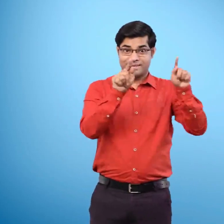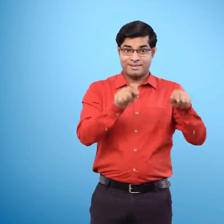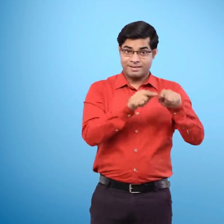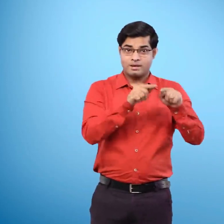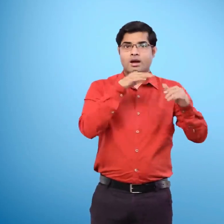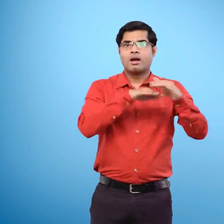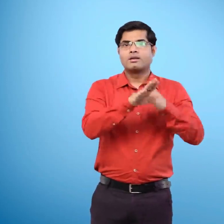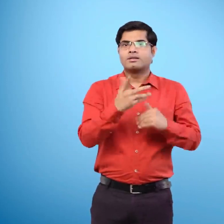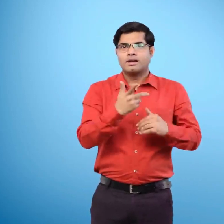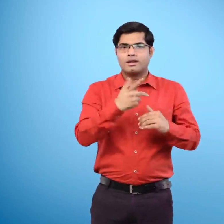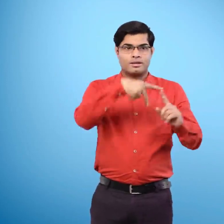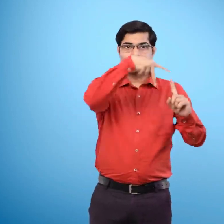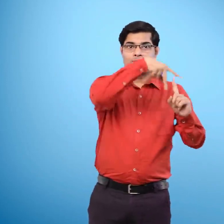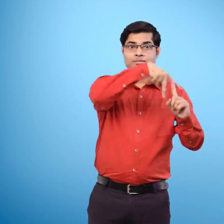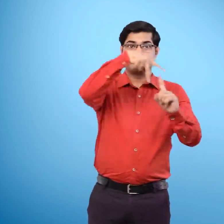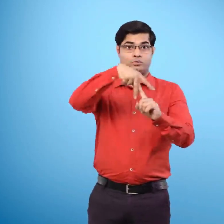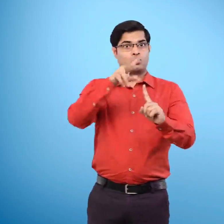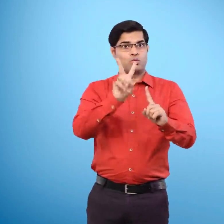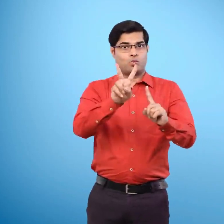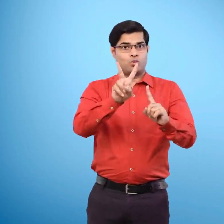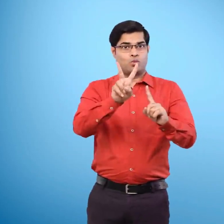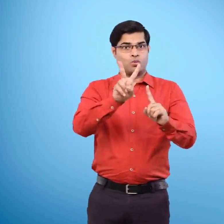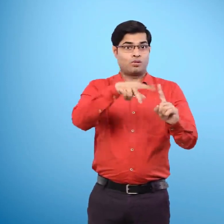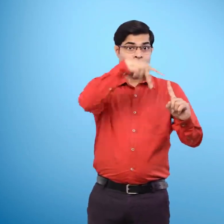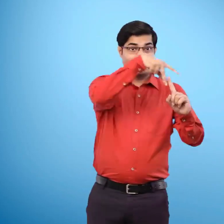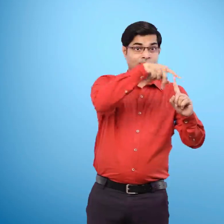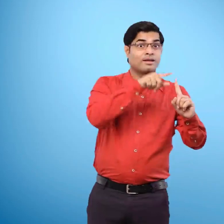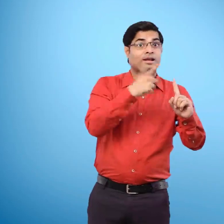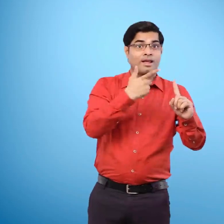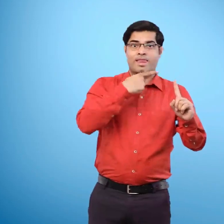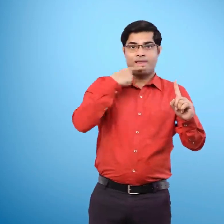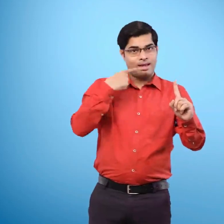Red and blue arrow placed side by side pointing upwards.